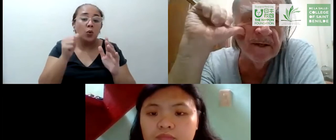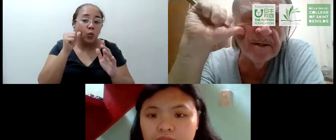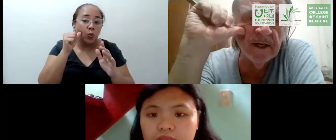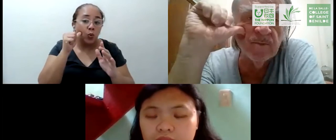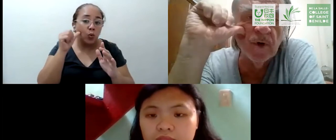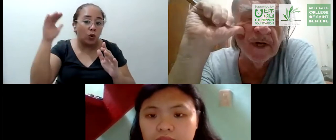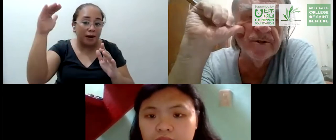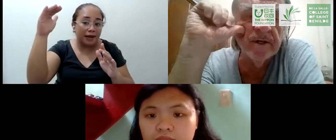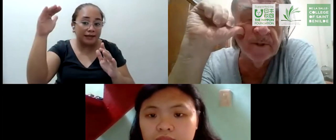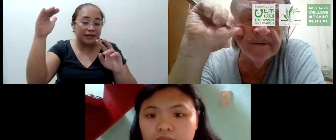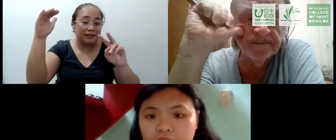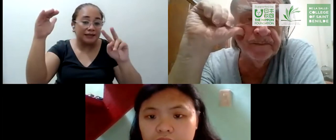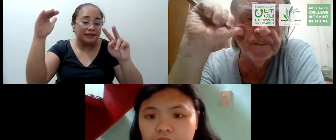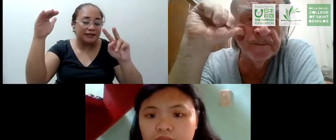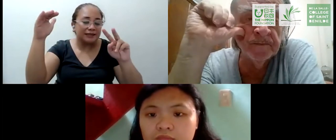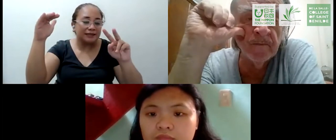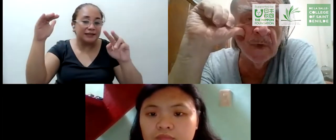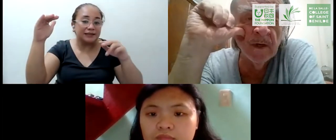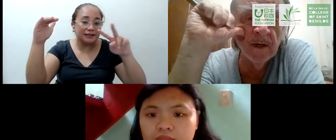next because it has more hand shapes.